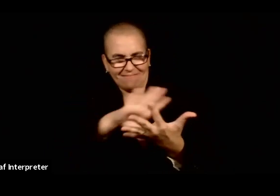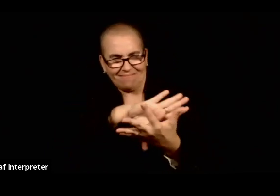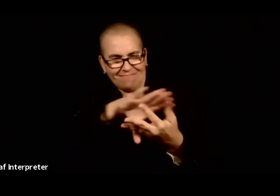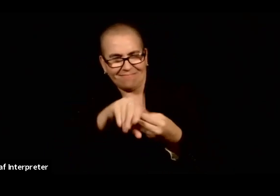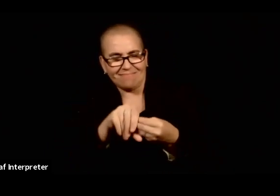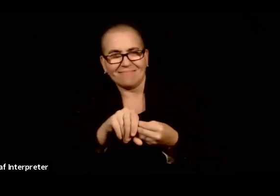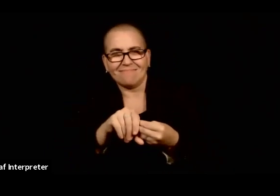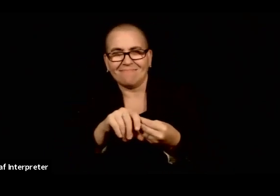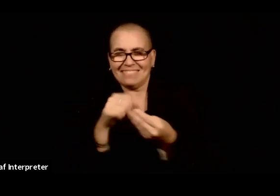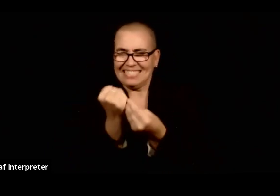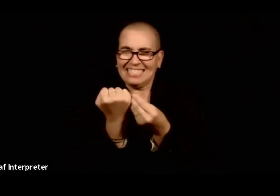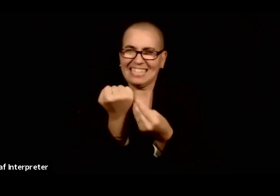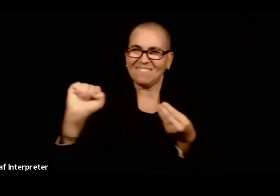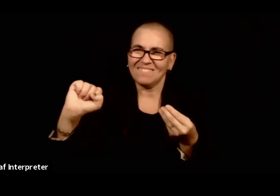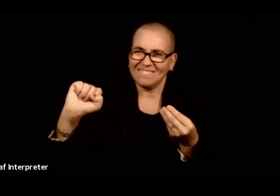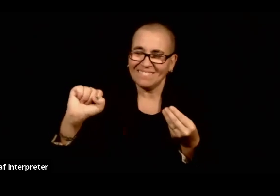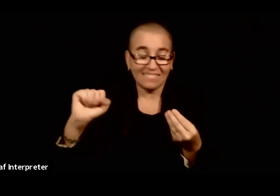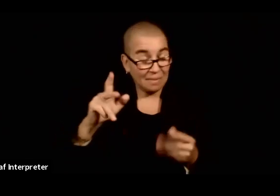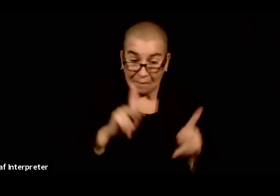live in long-term care settings.